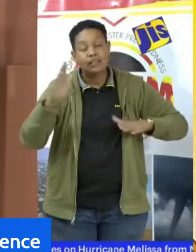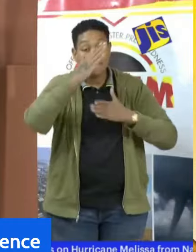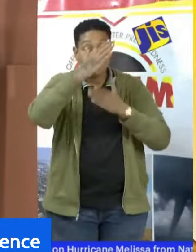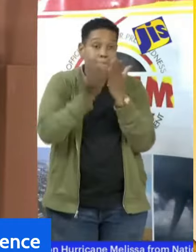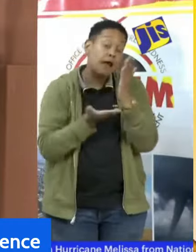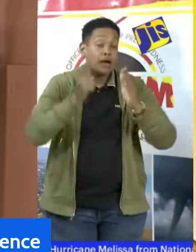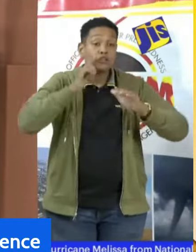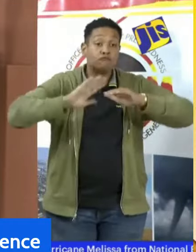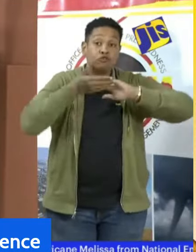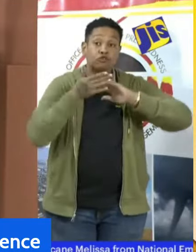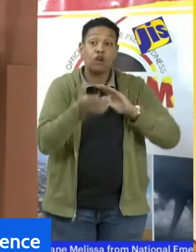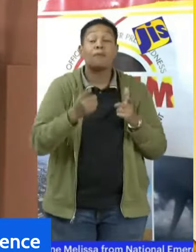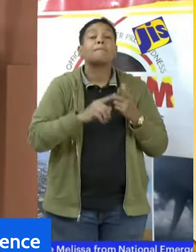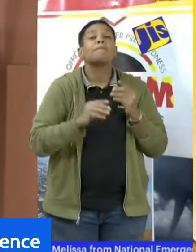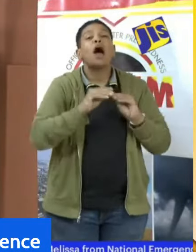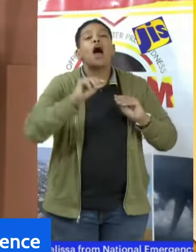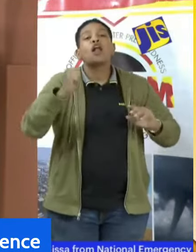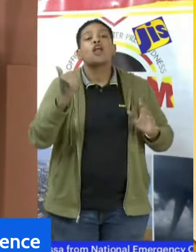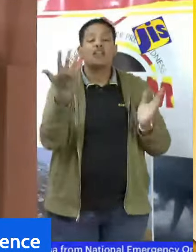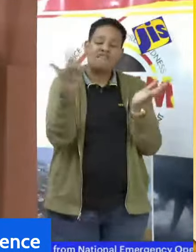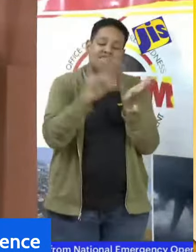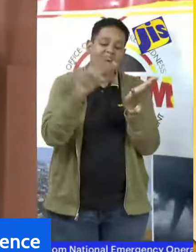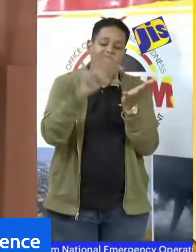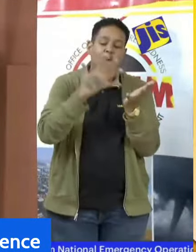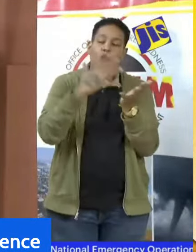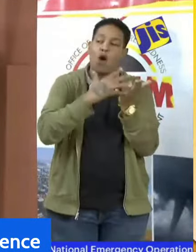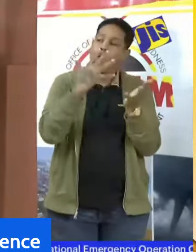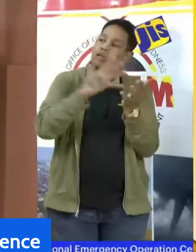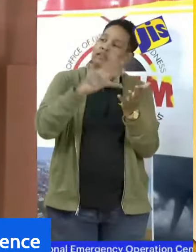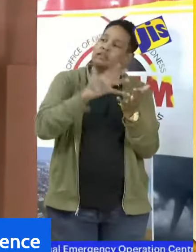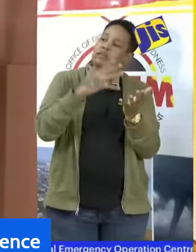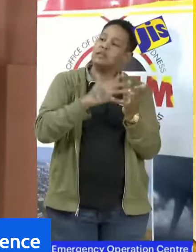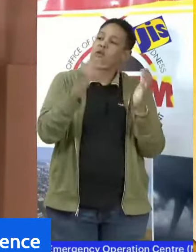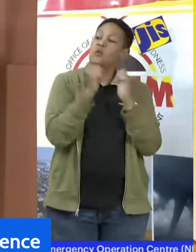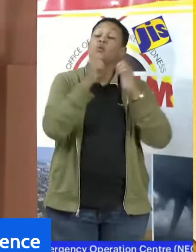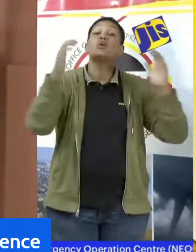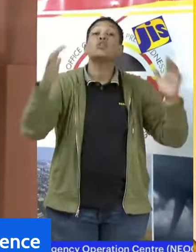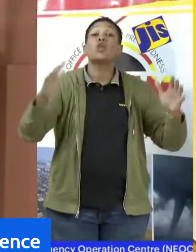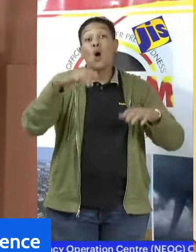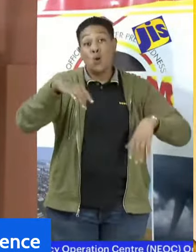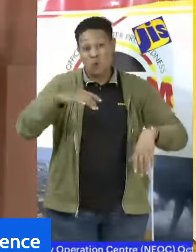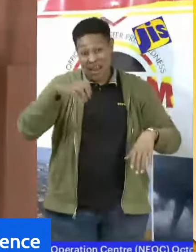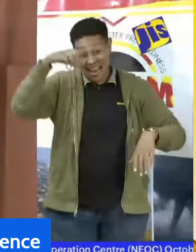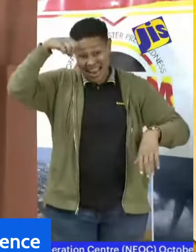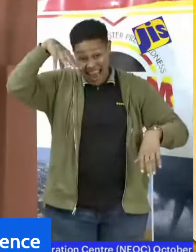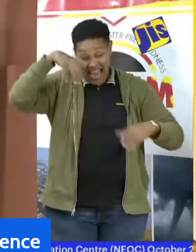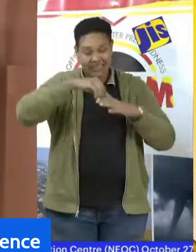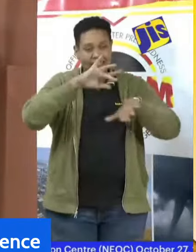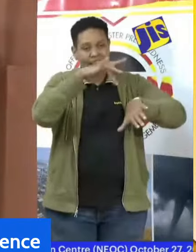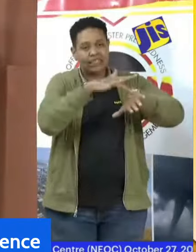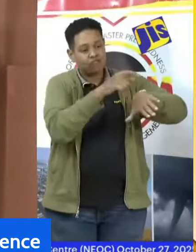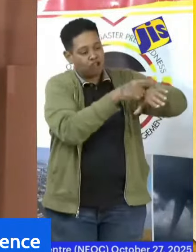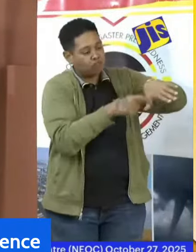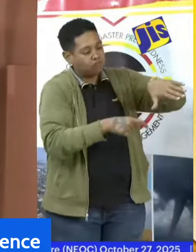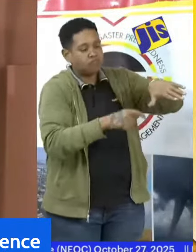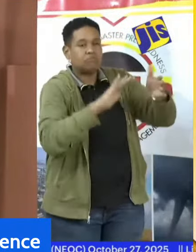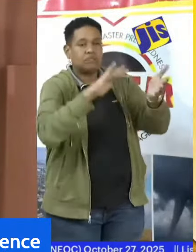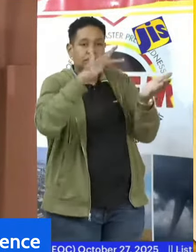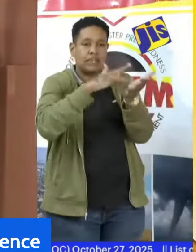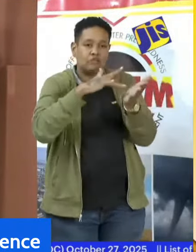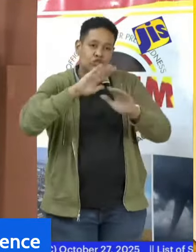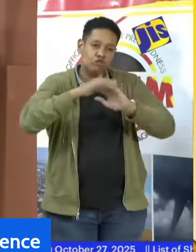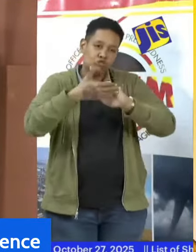of the island and another 5,000 without light in central Jamaica.